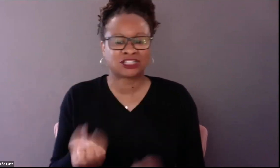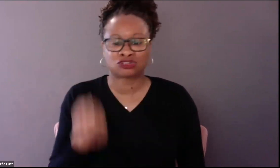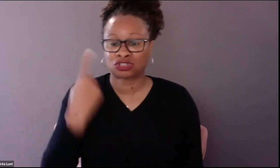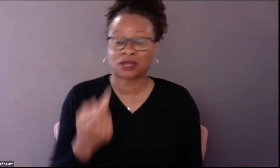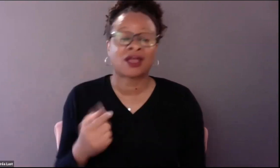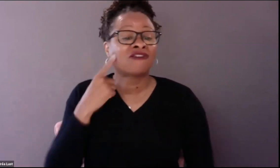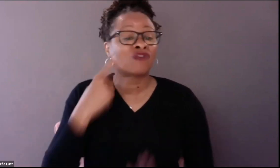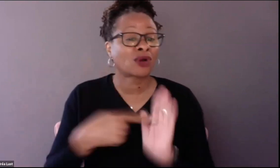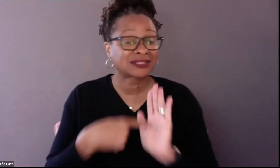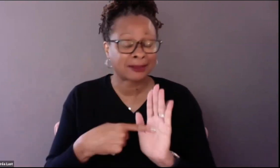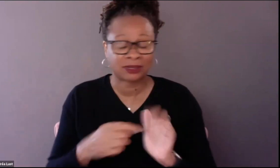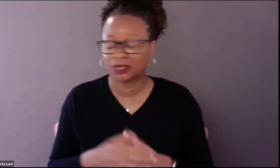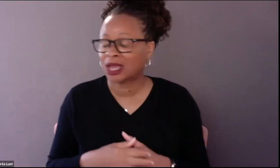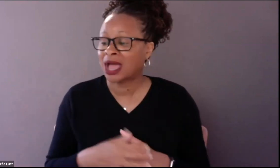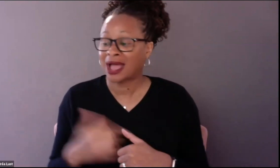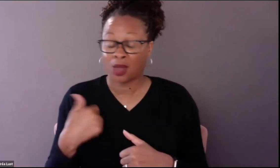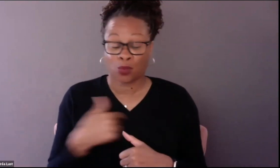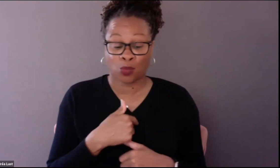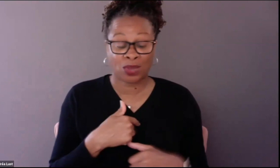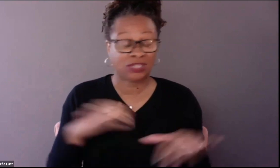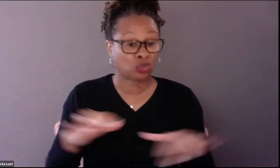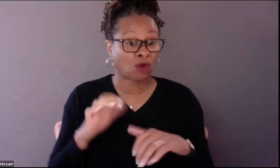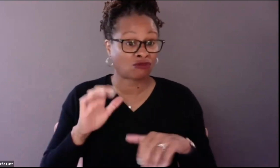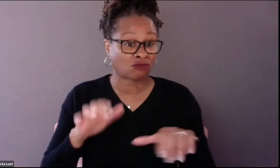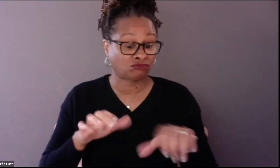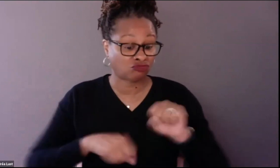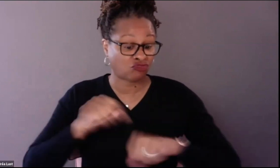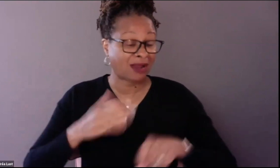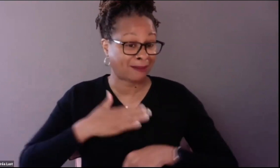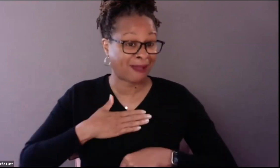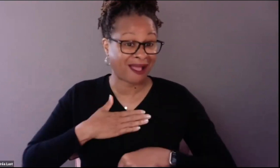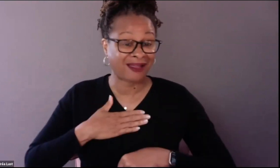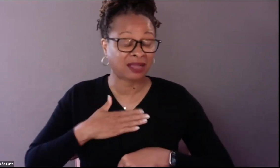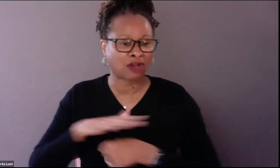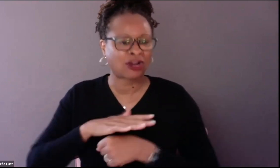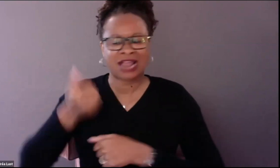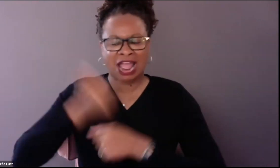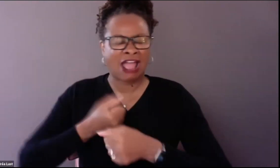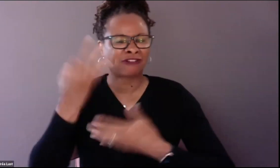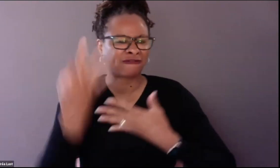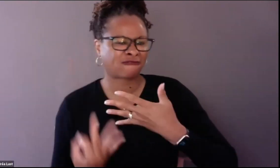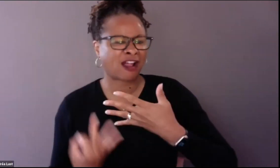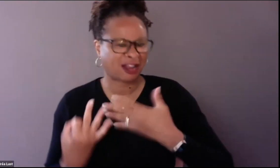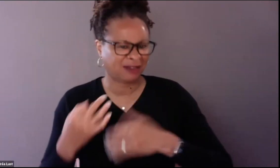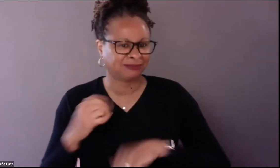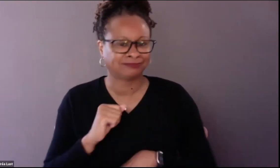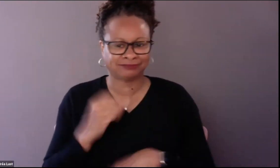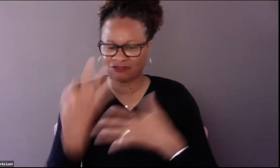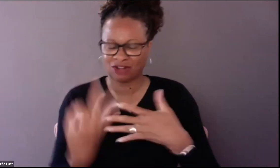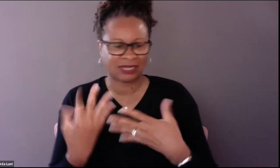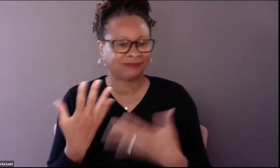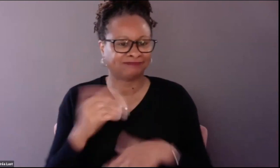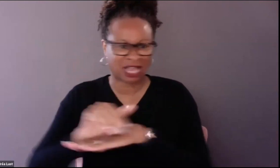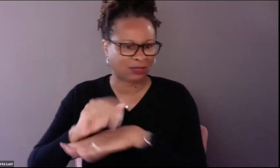ride in my neighborhood, North Lawndale, on the west side of Chicago, every Friday night. So there's a rhythmic schedule. We ride every Friday